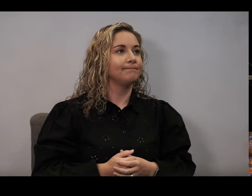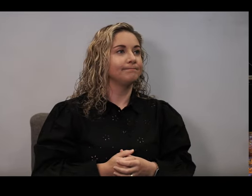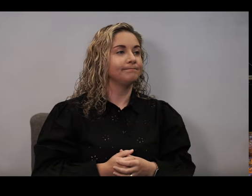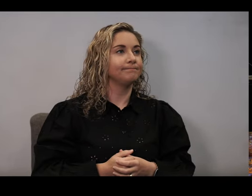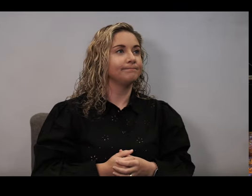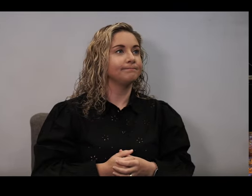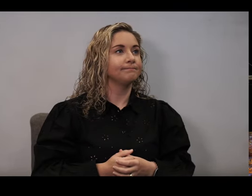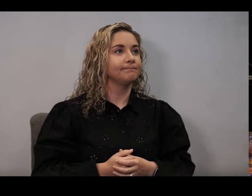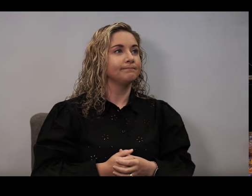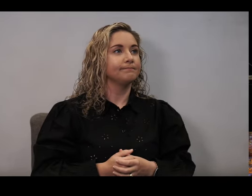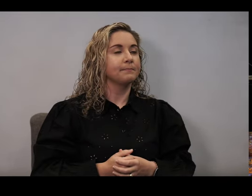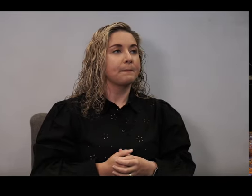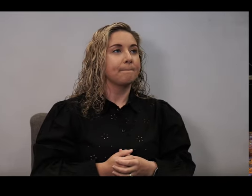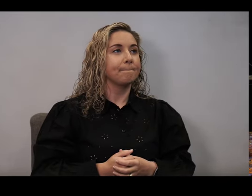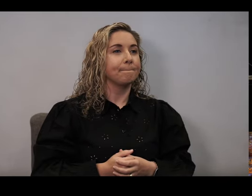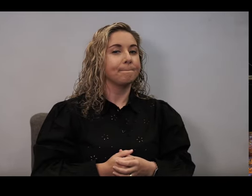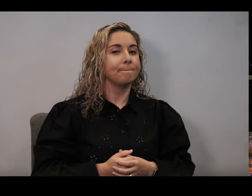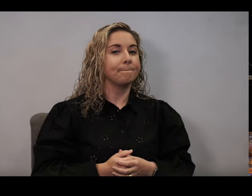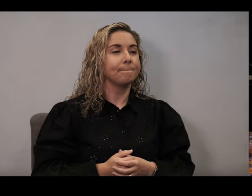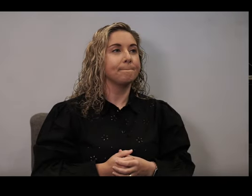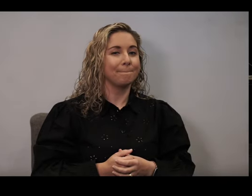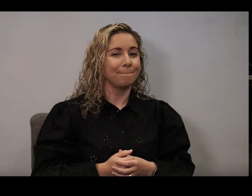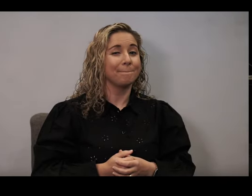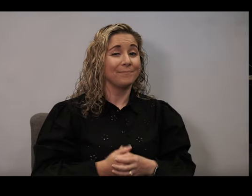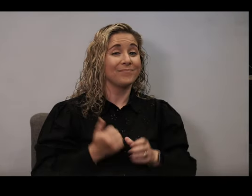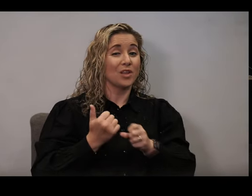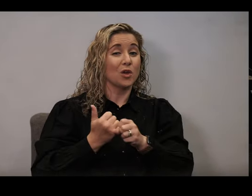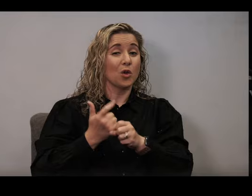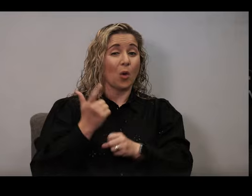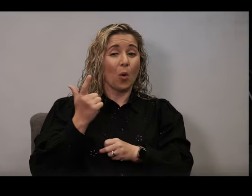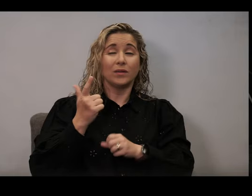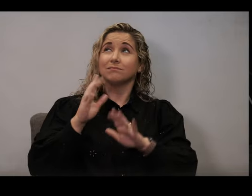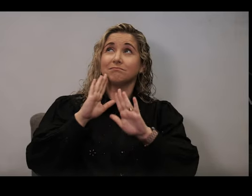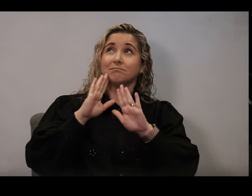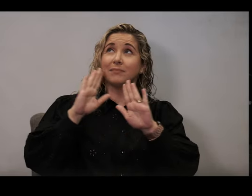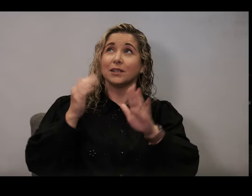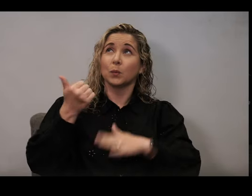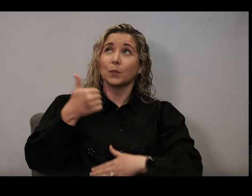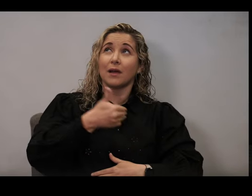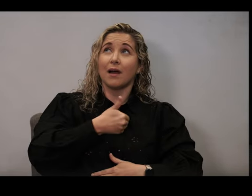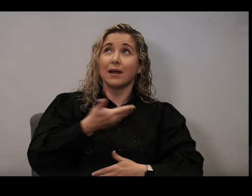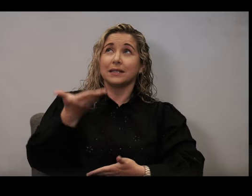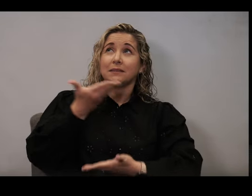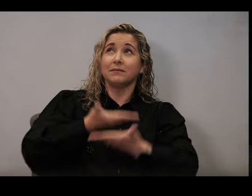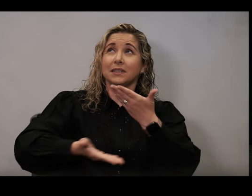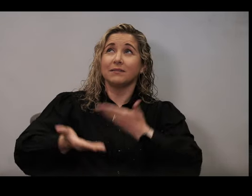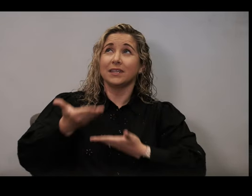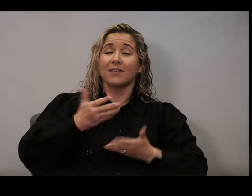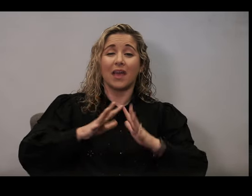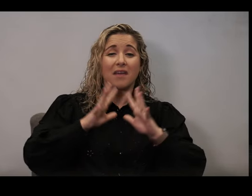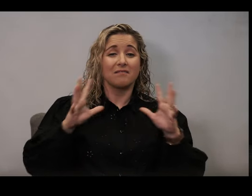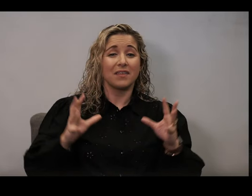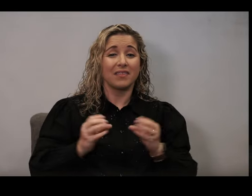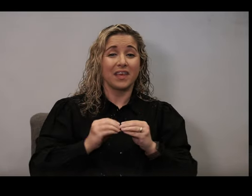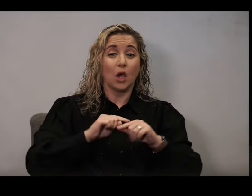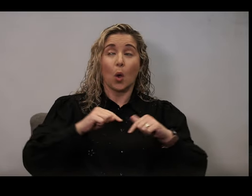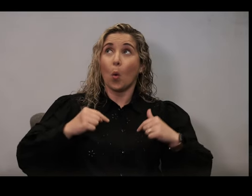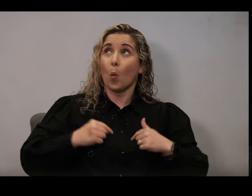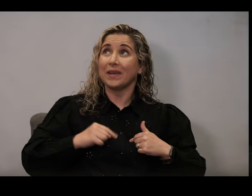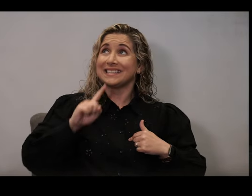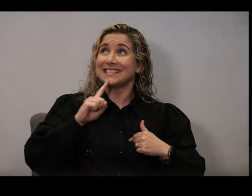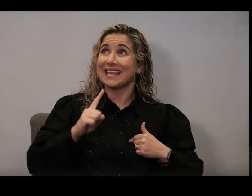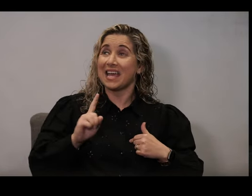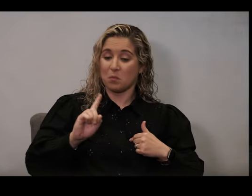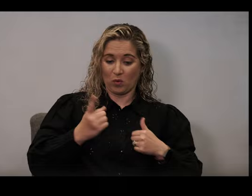in. Our God's been incredibly generous and good to us. So in response to his goodness to us, we want to be generous